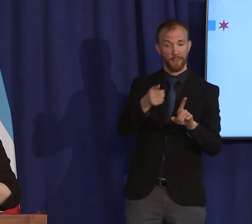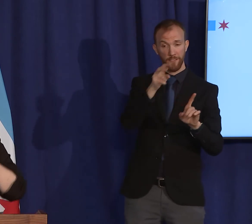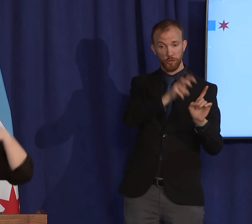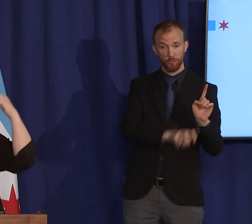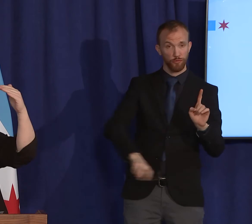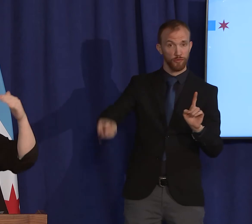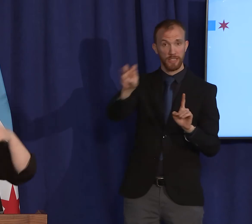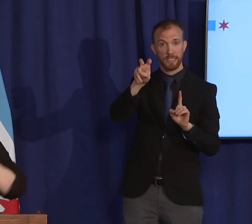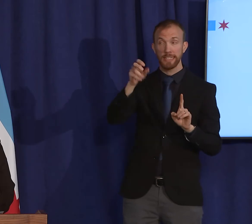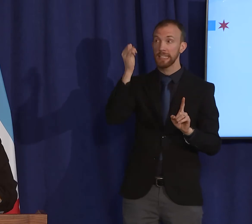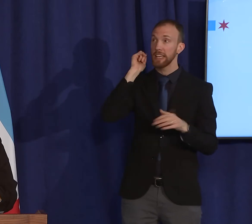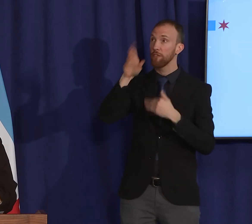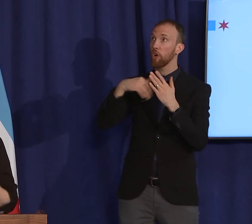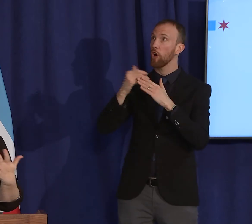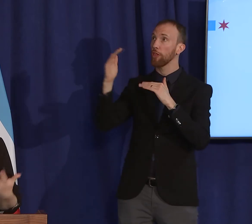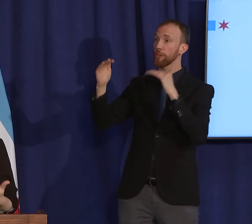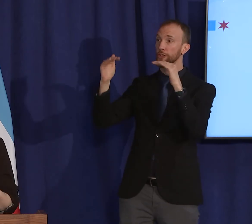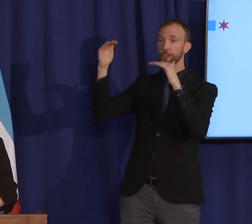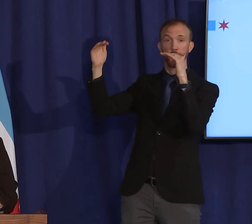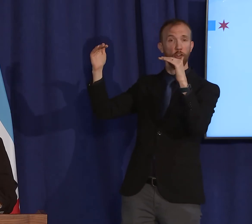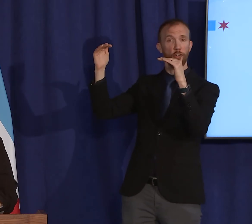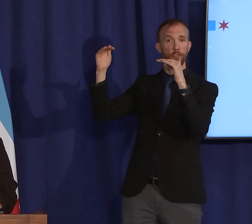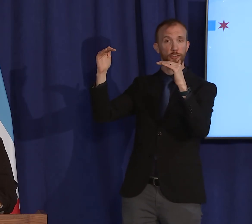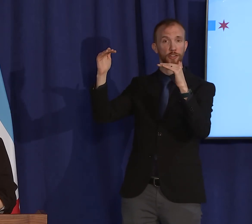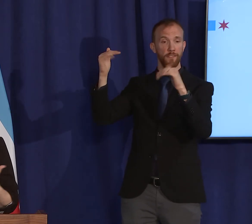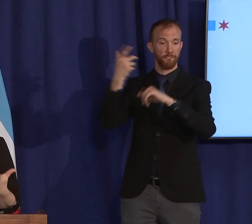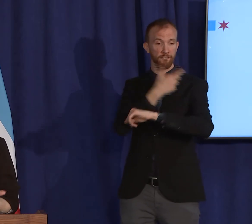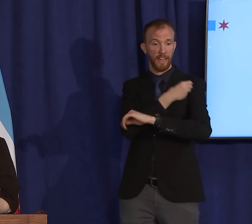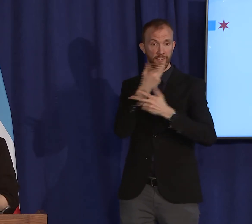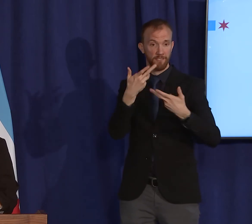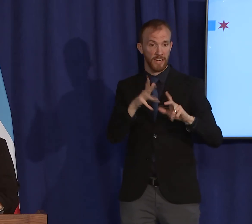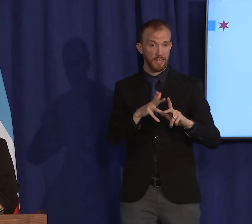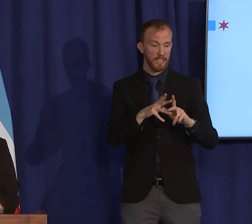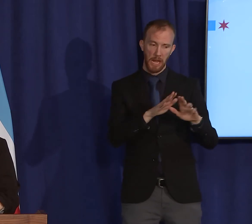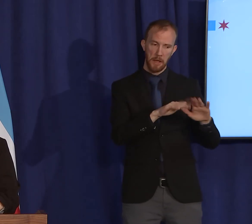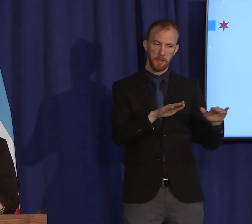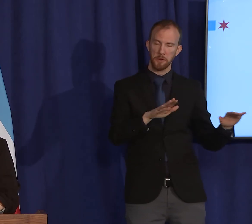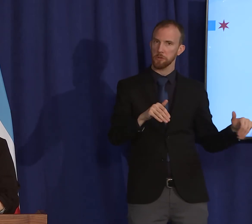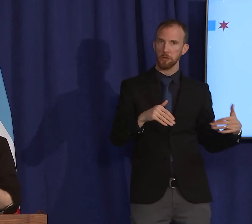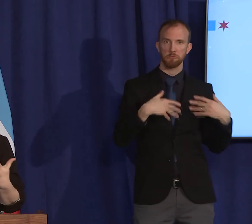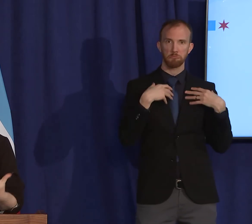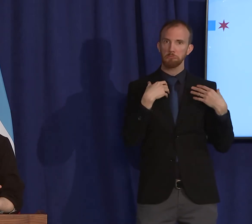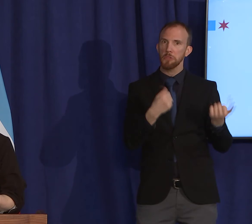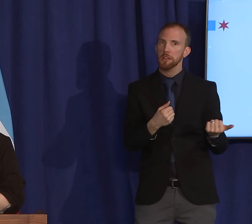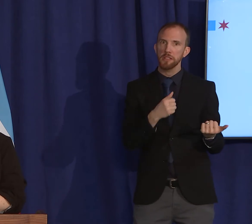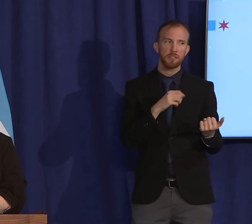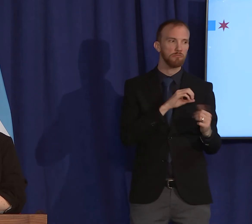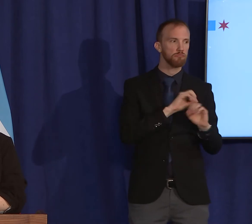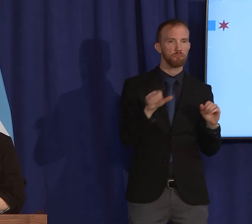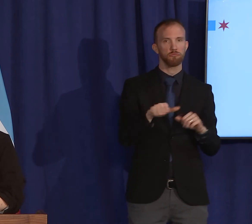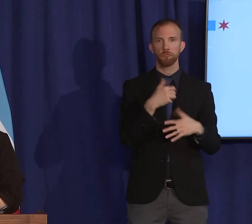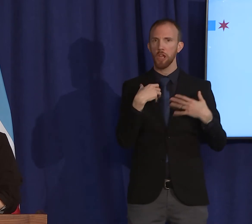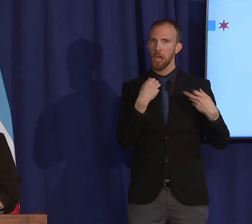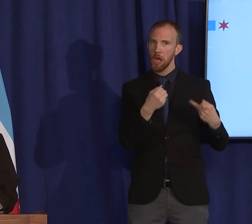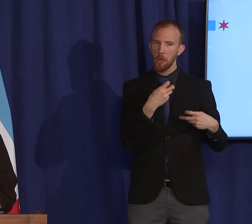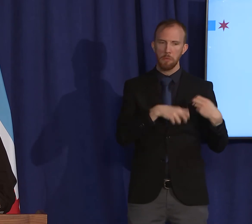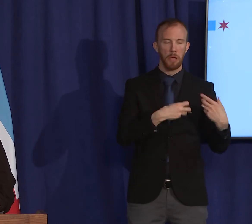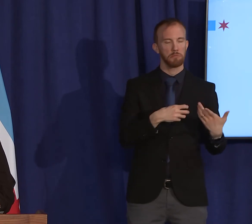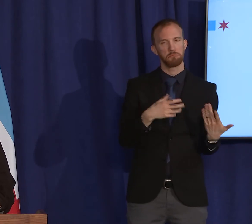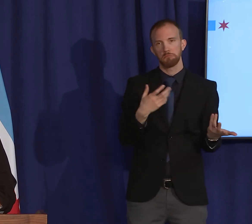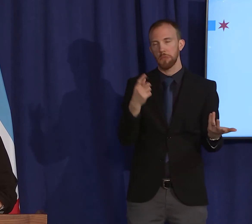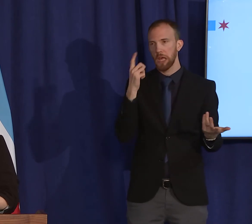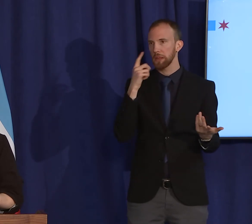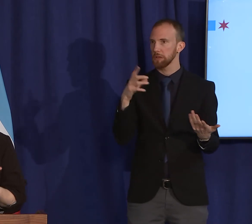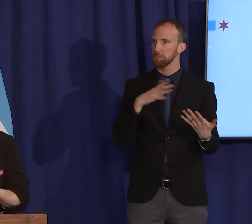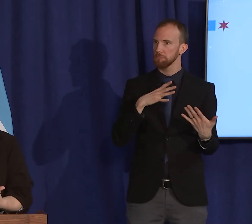adults are vaccinated and none of the children are at high risk for severe outcomes, I would not have a major concern there. If you have a child who really has a risk